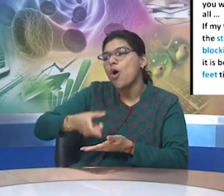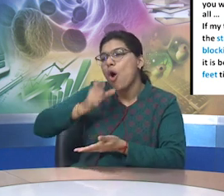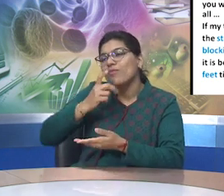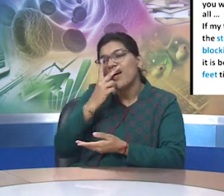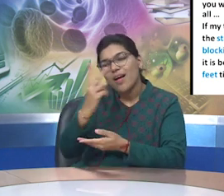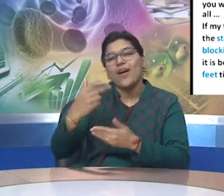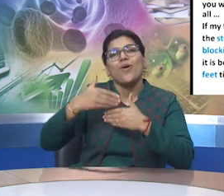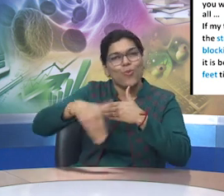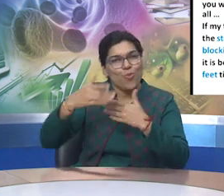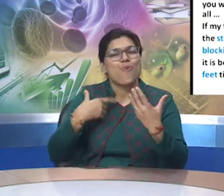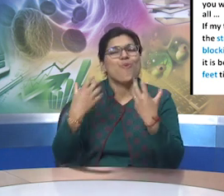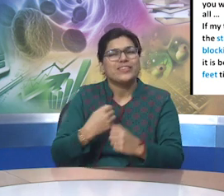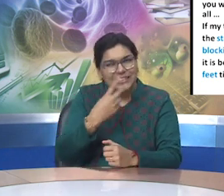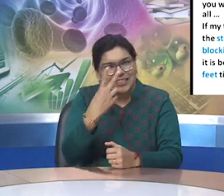I just want to